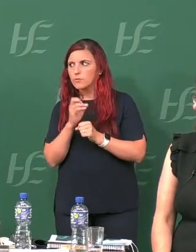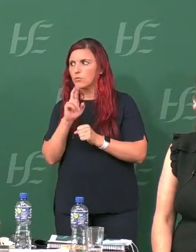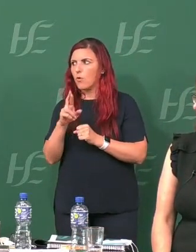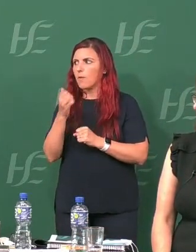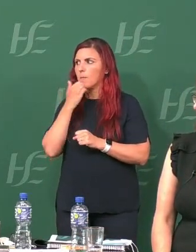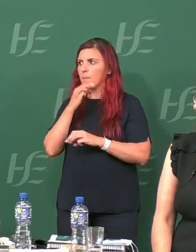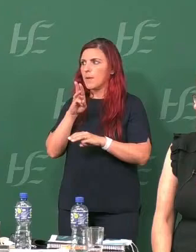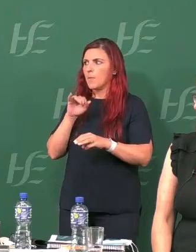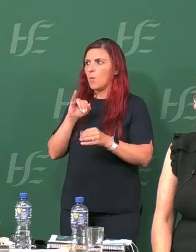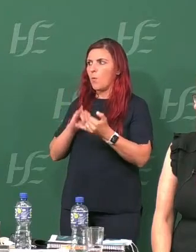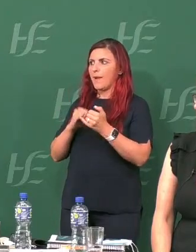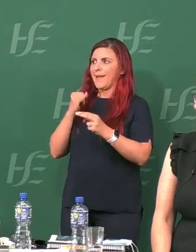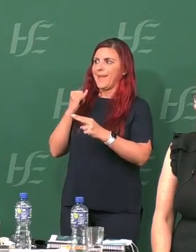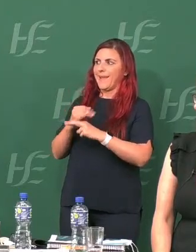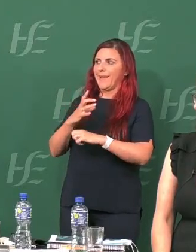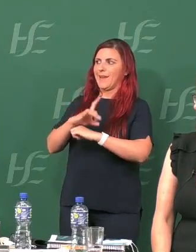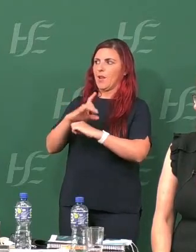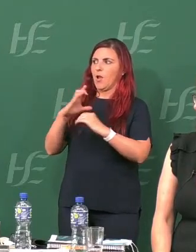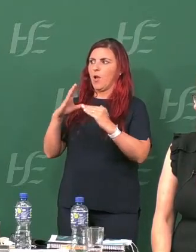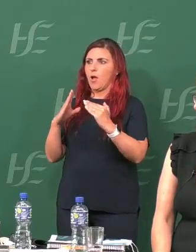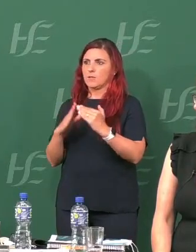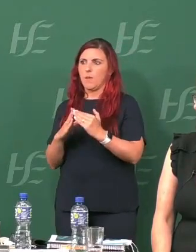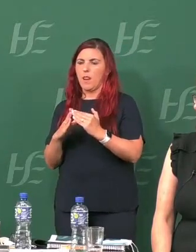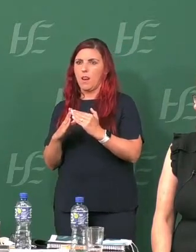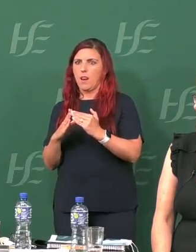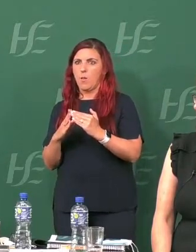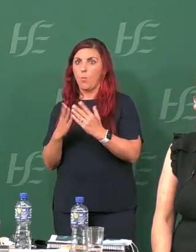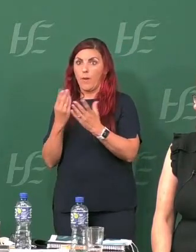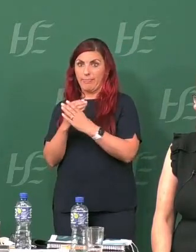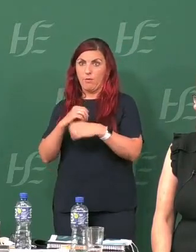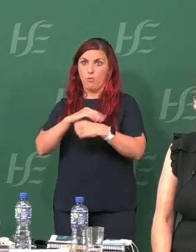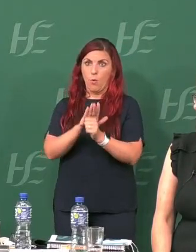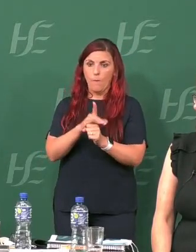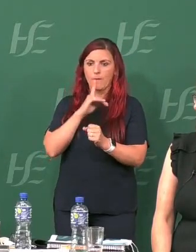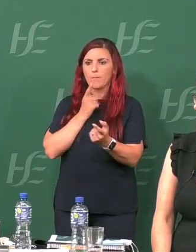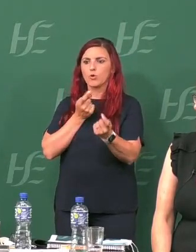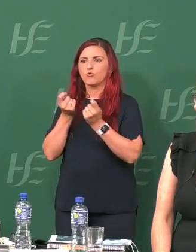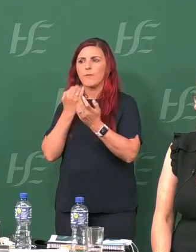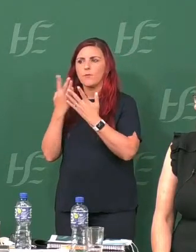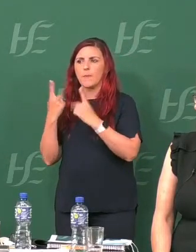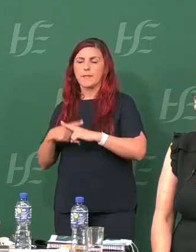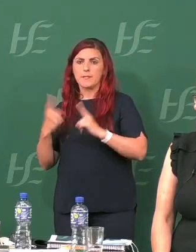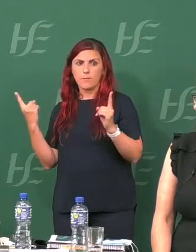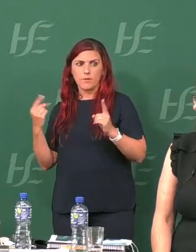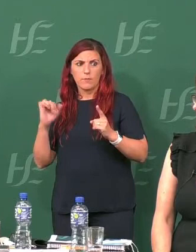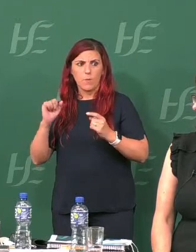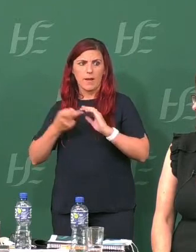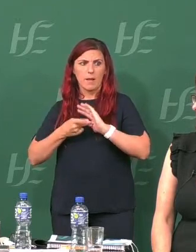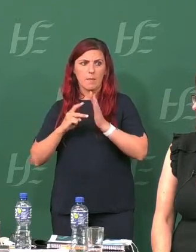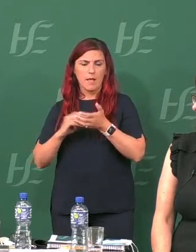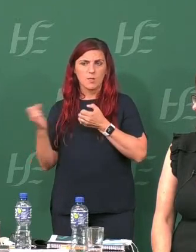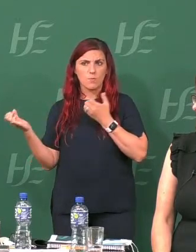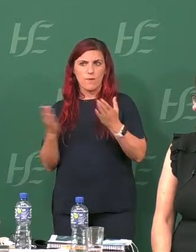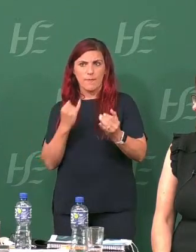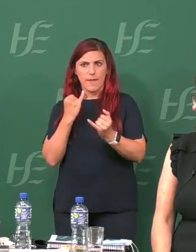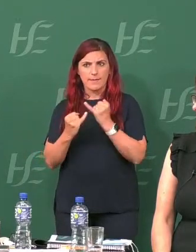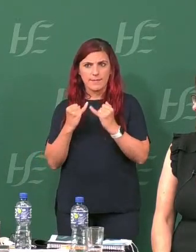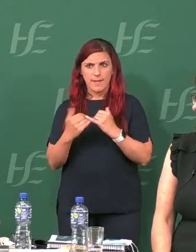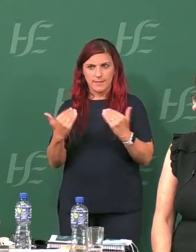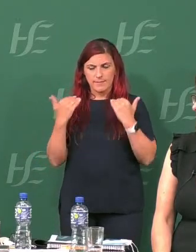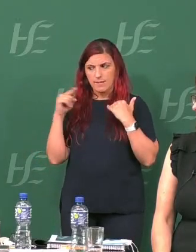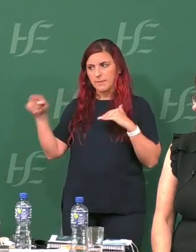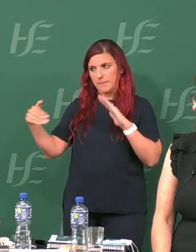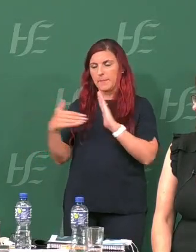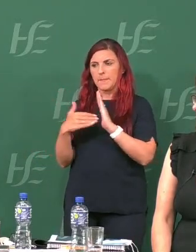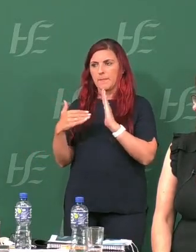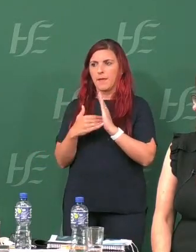in hospital with COVID who could be treated for something else. So are there plans to provide that data? And if so, when will that be? Yeah, we're working